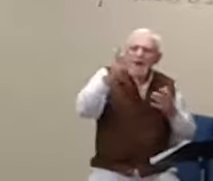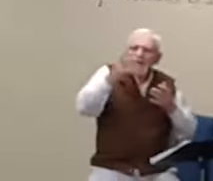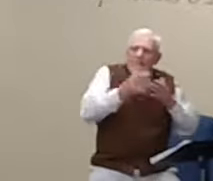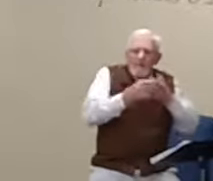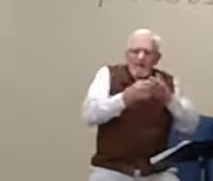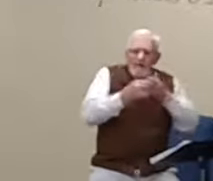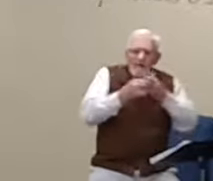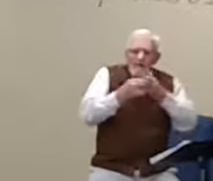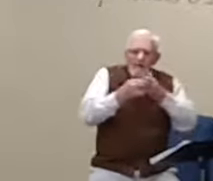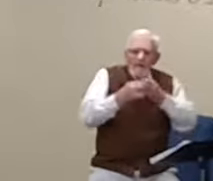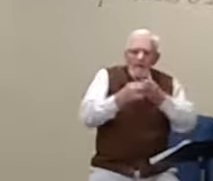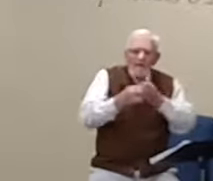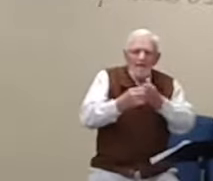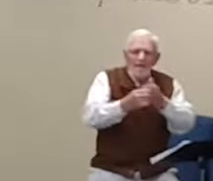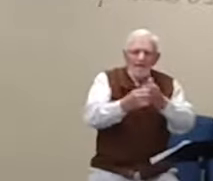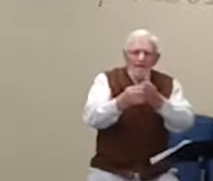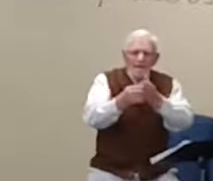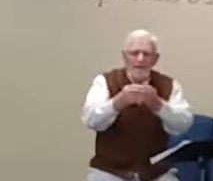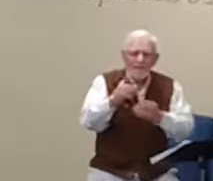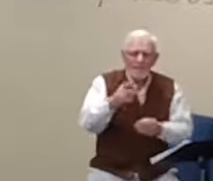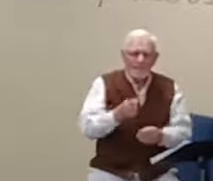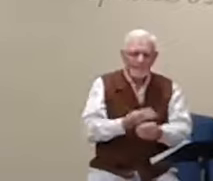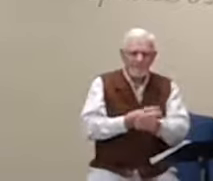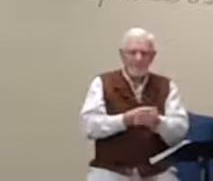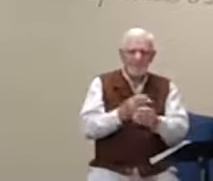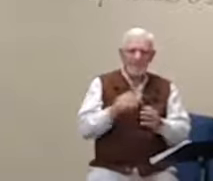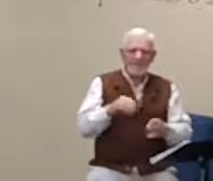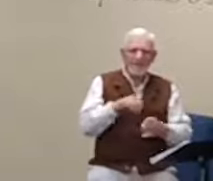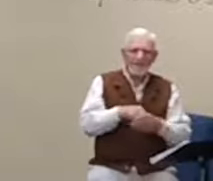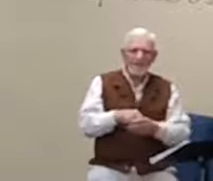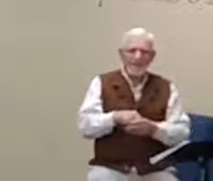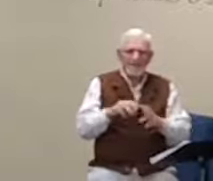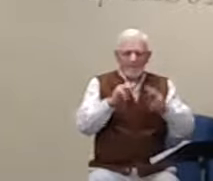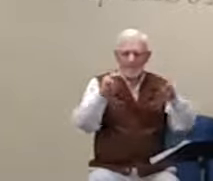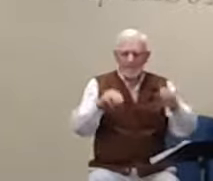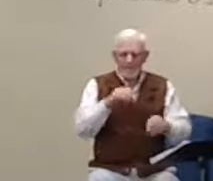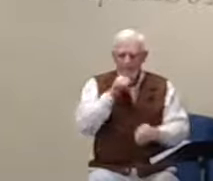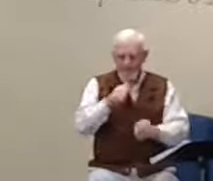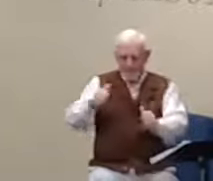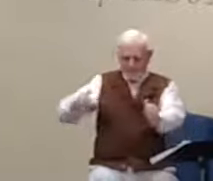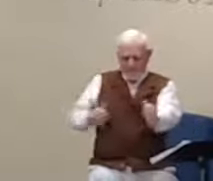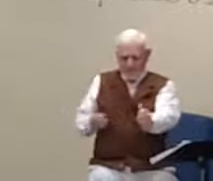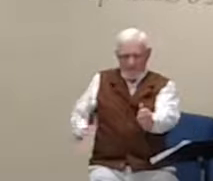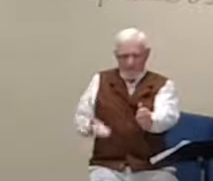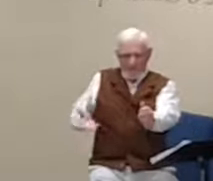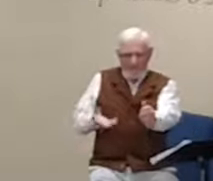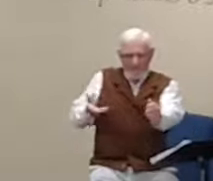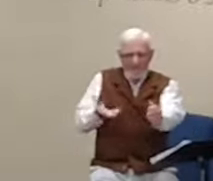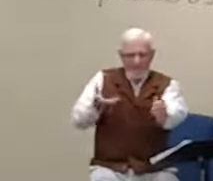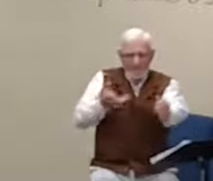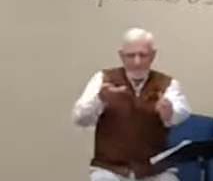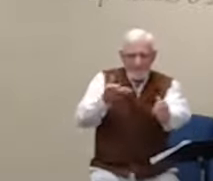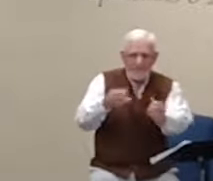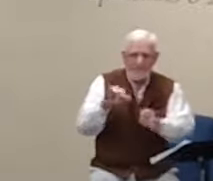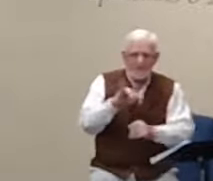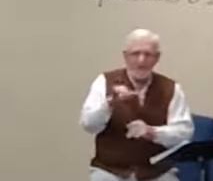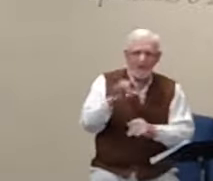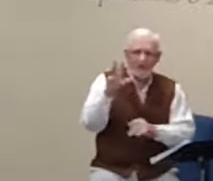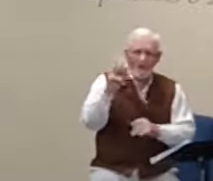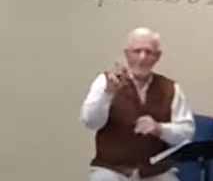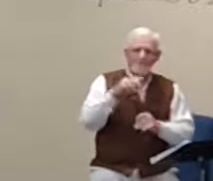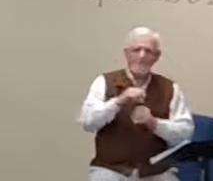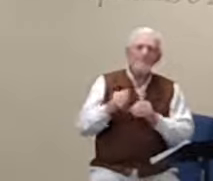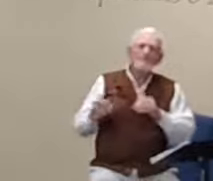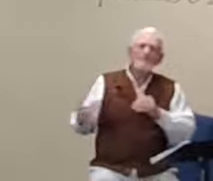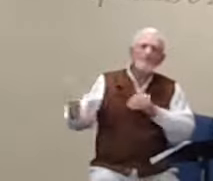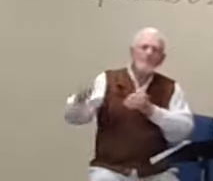you. The shepherds in Montana do not get behind their sheep and drive them with a whip like they do cattle. They get ahead of them